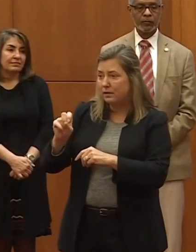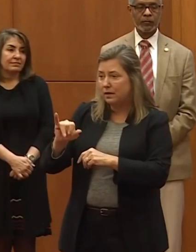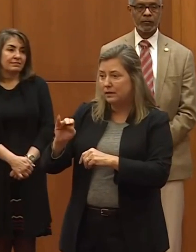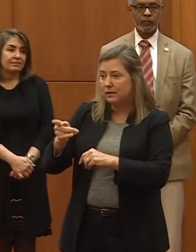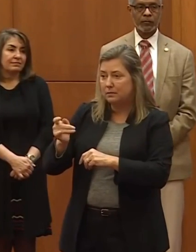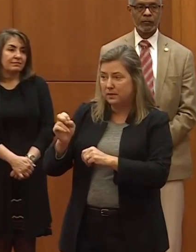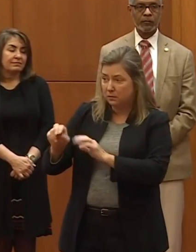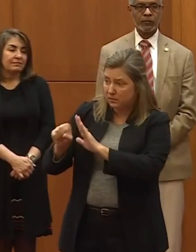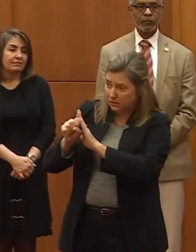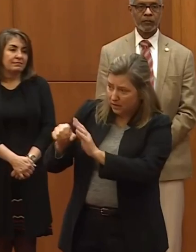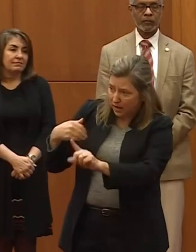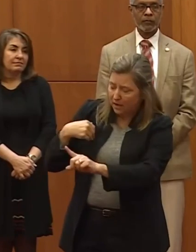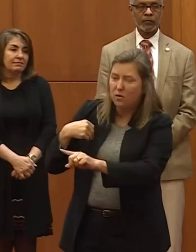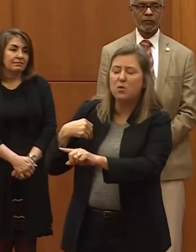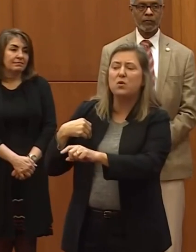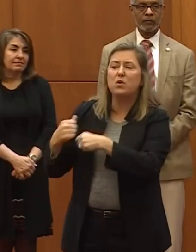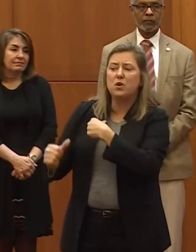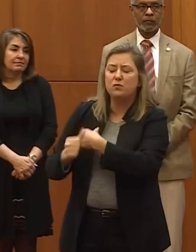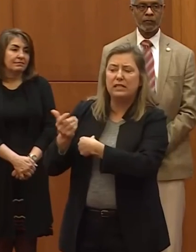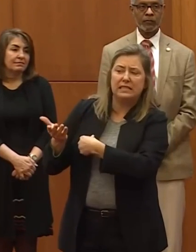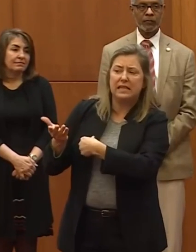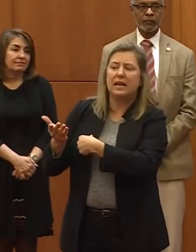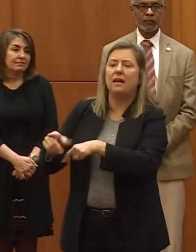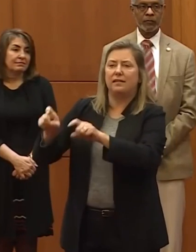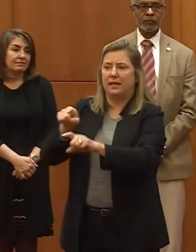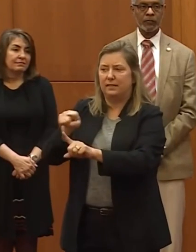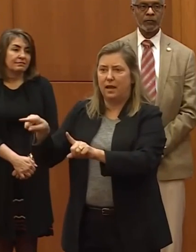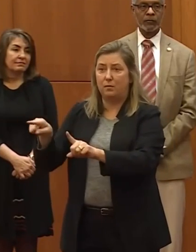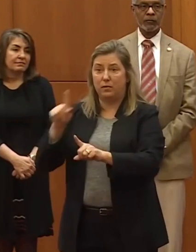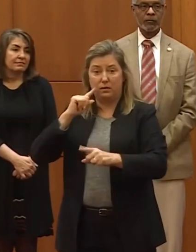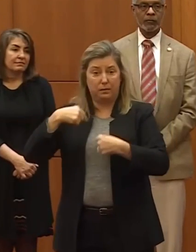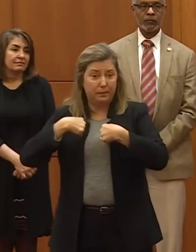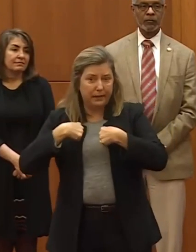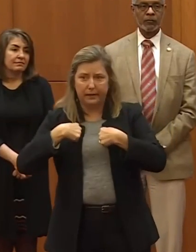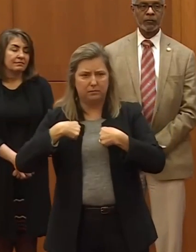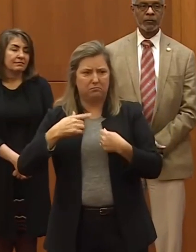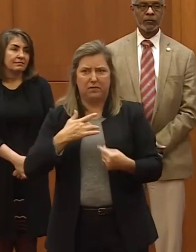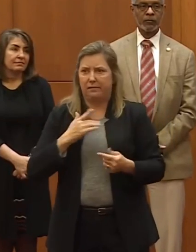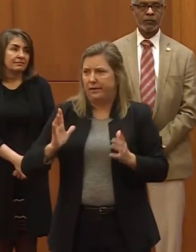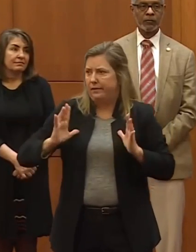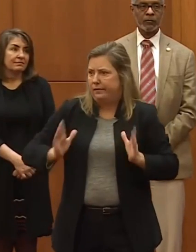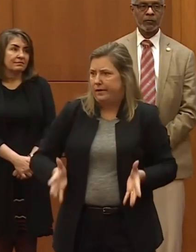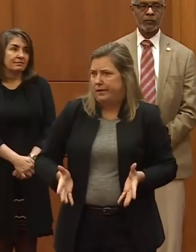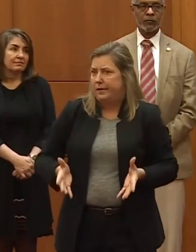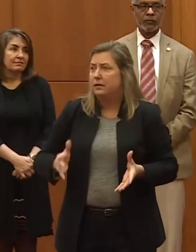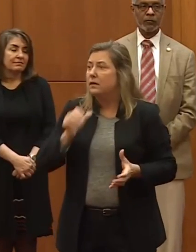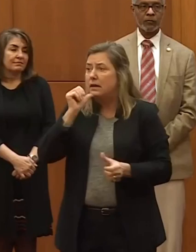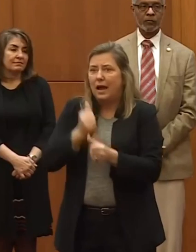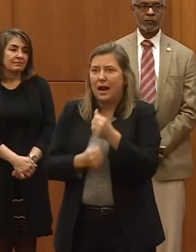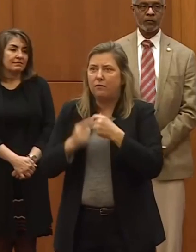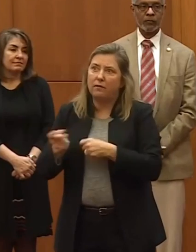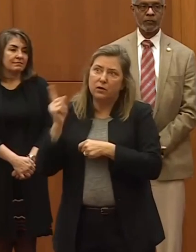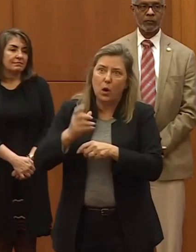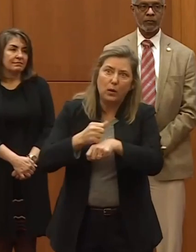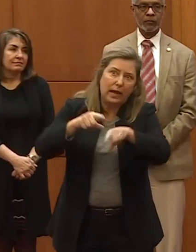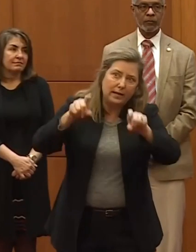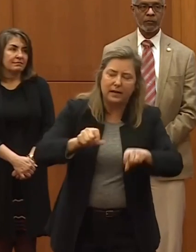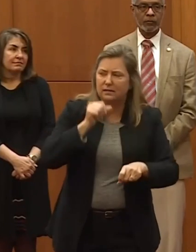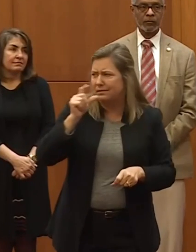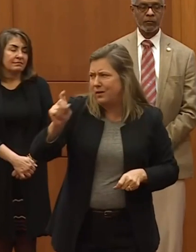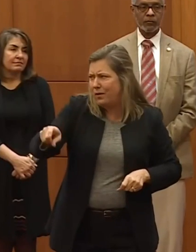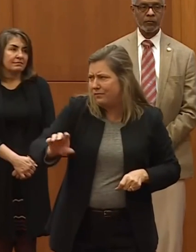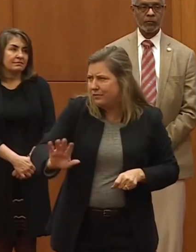risk. I don't see a need for people such as myself who feel fine. Not everybody needs to go out and get a test.